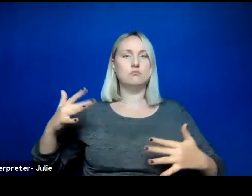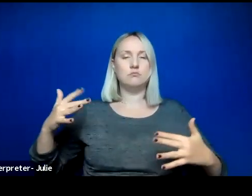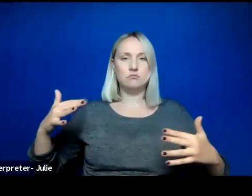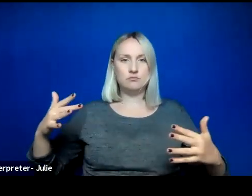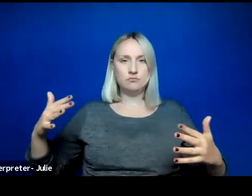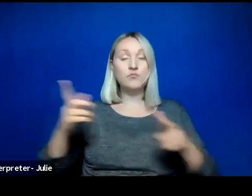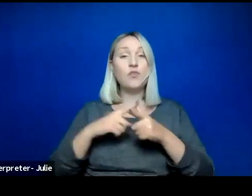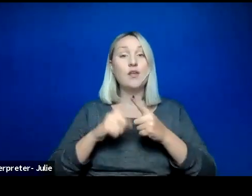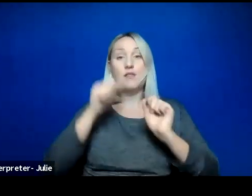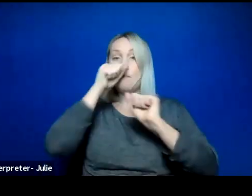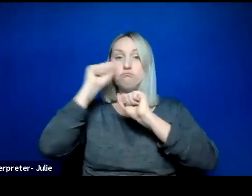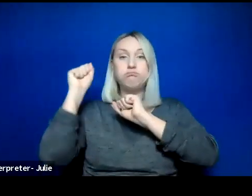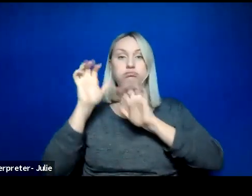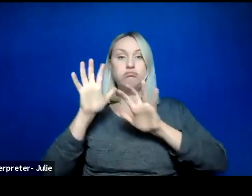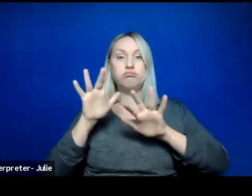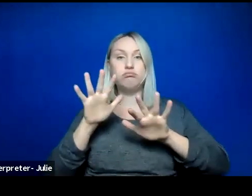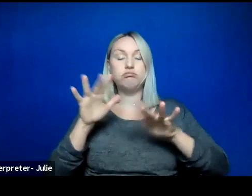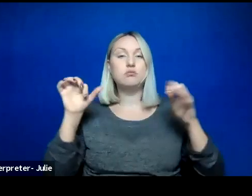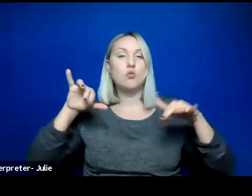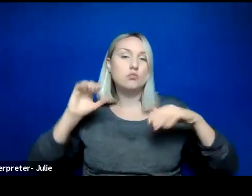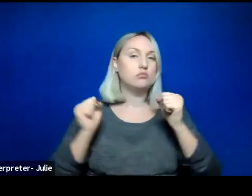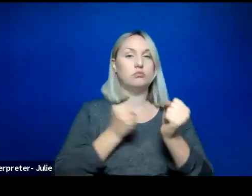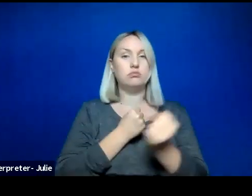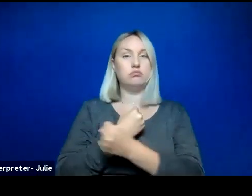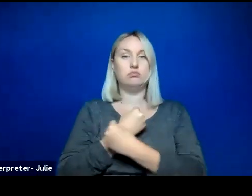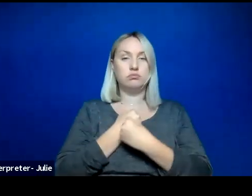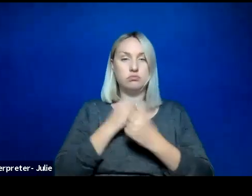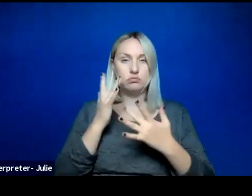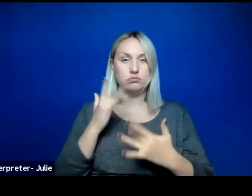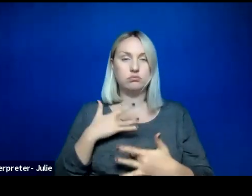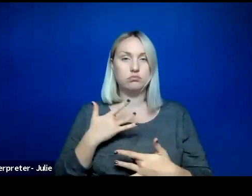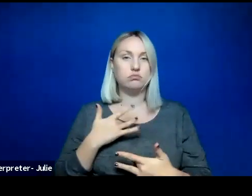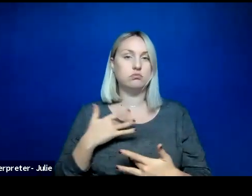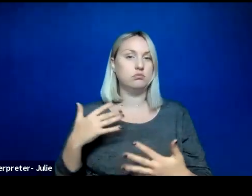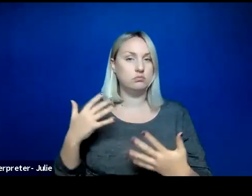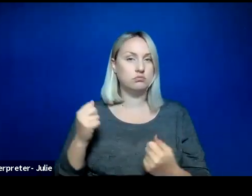And then breathe out, hug and wrap yourself up.